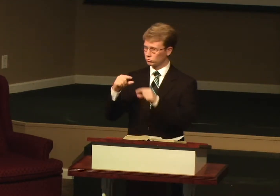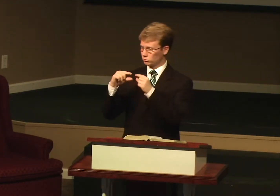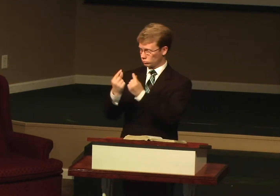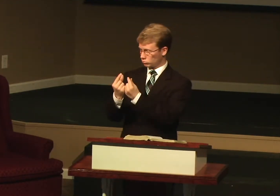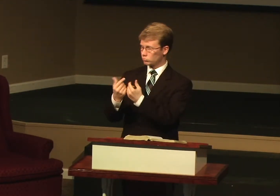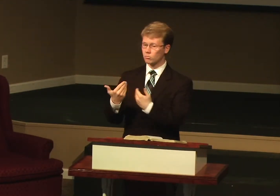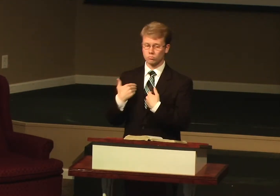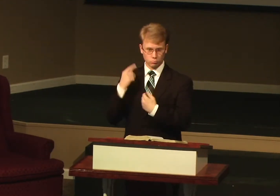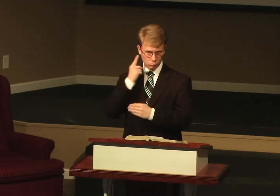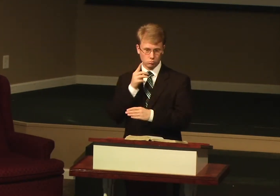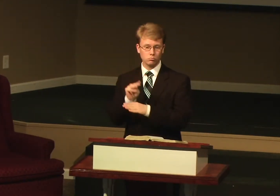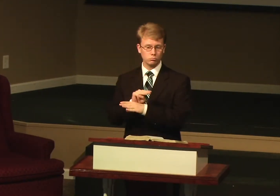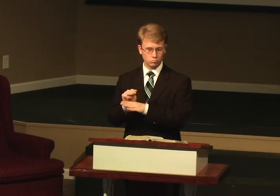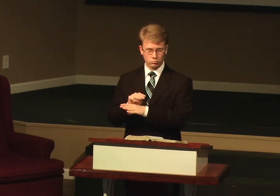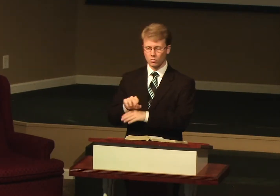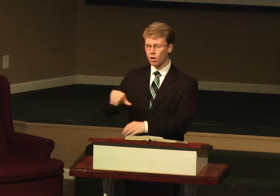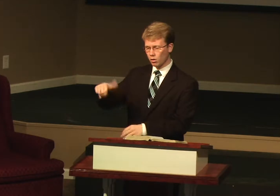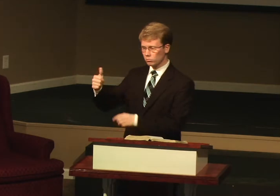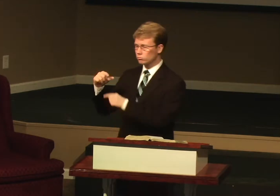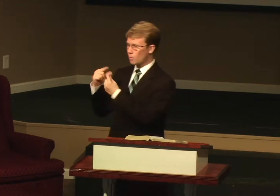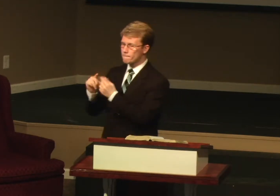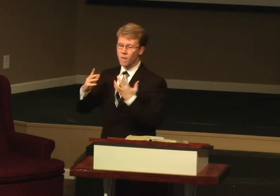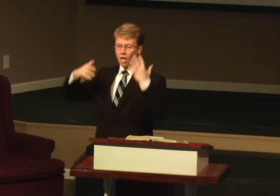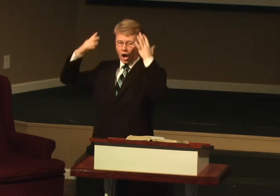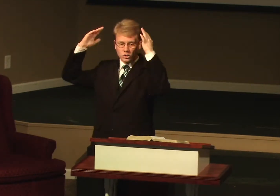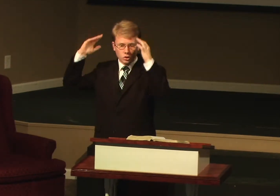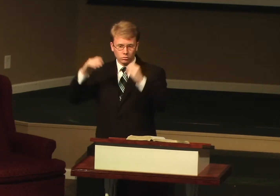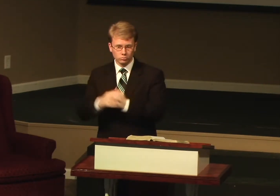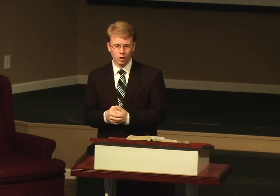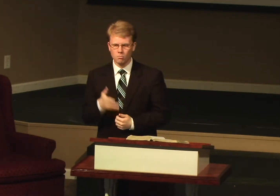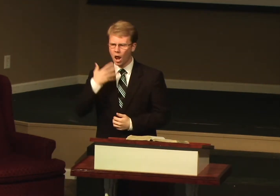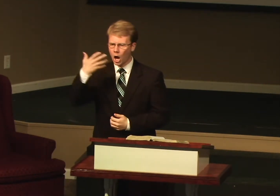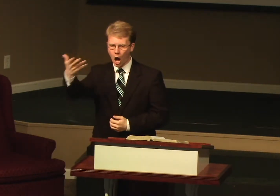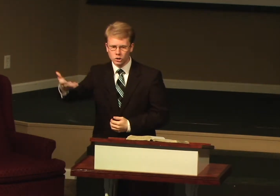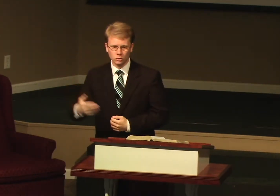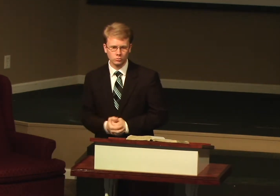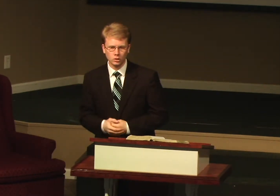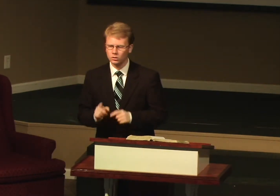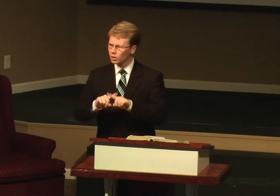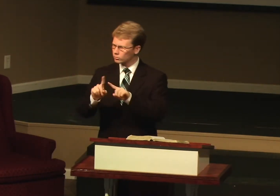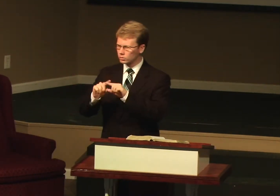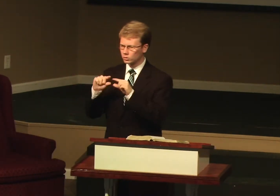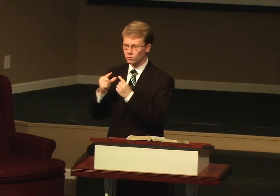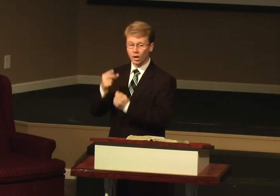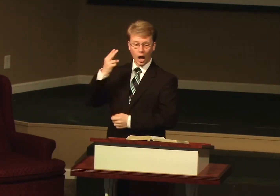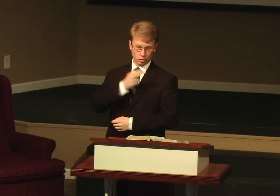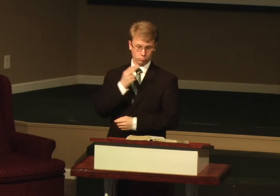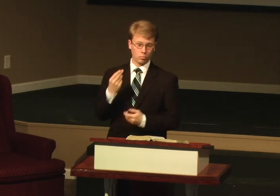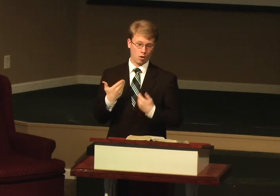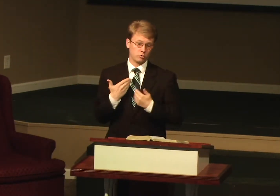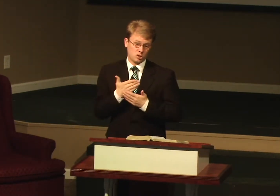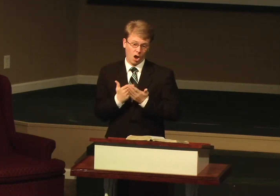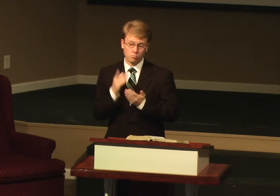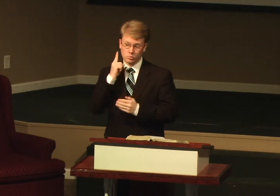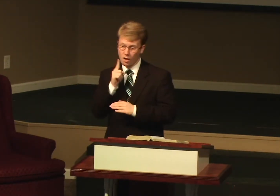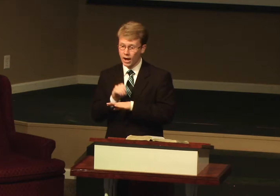the Jehovah's Witness there. There are other groups there in Peru as well. Pentecostal, there's a group there.